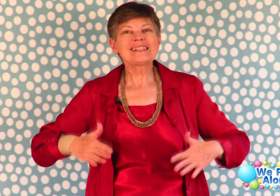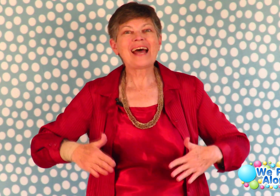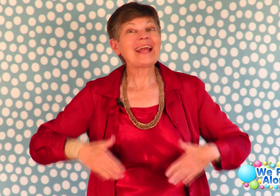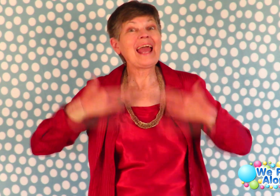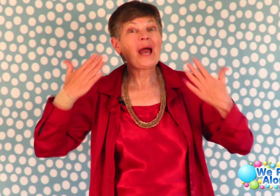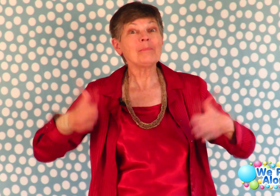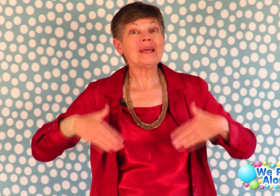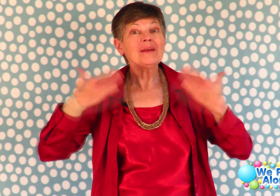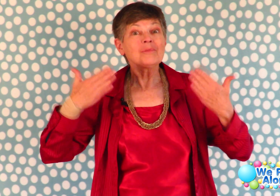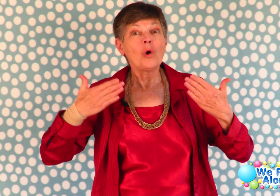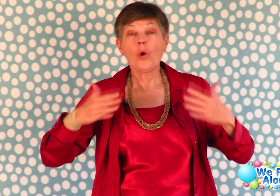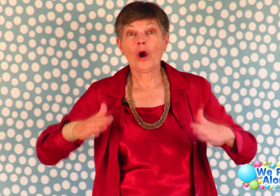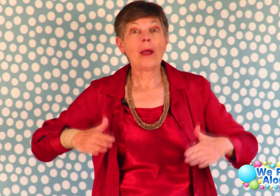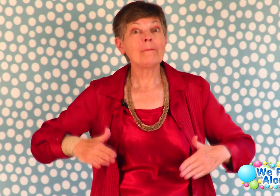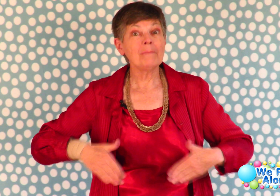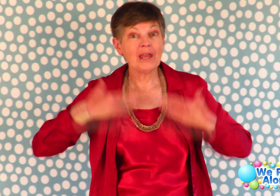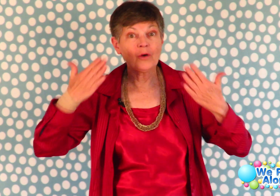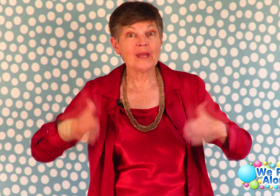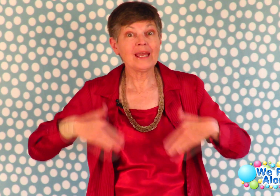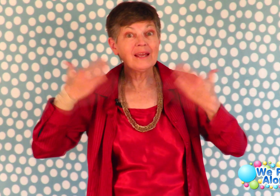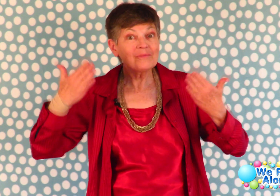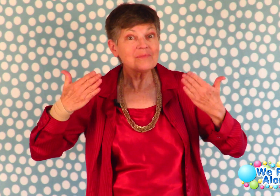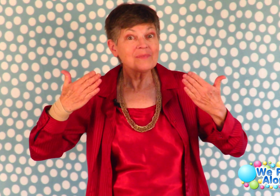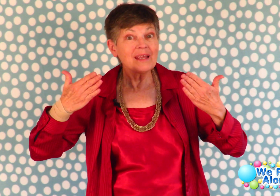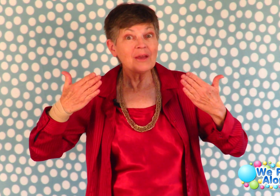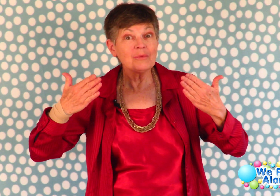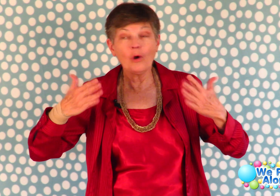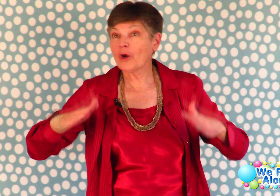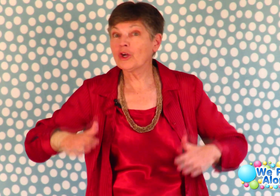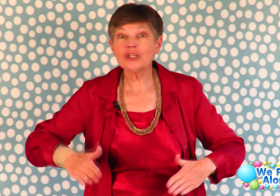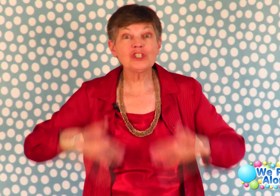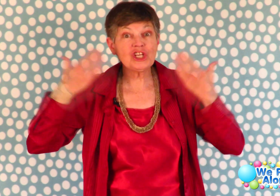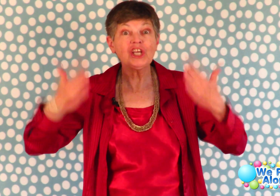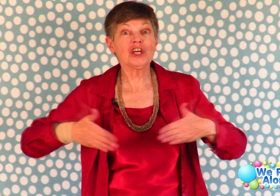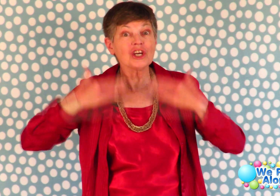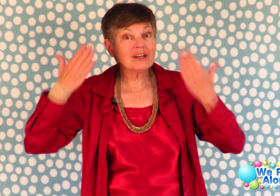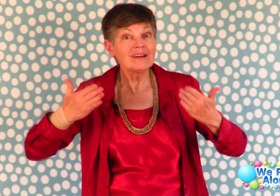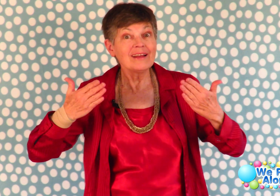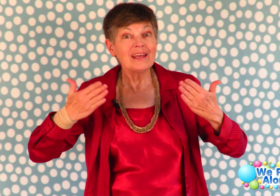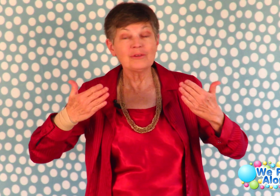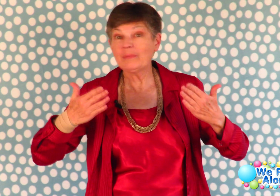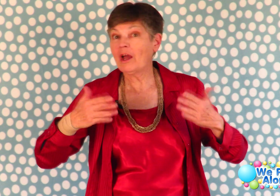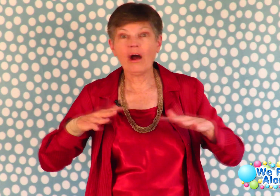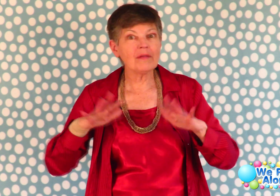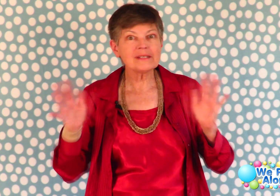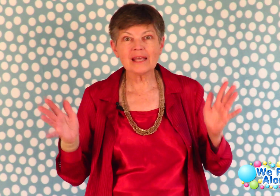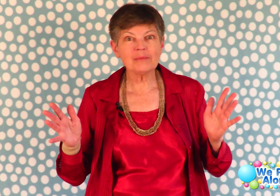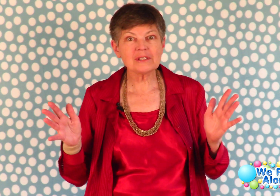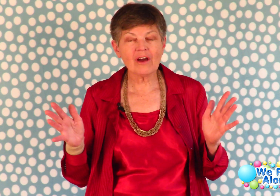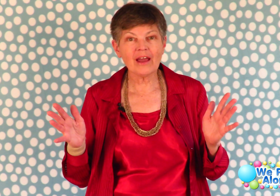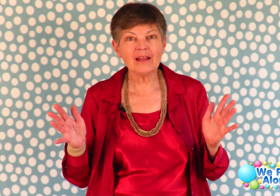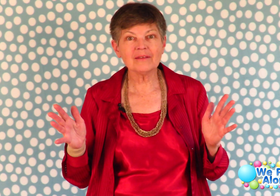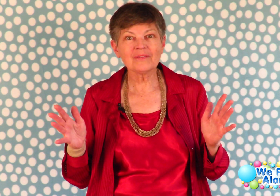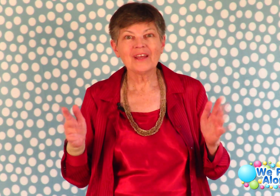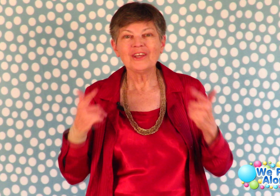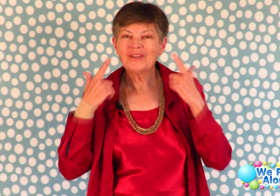sign happy or merry, or good cheer, it would be all the same sign. You need